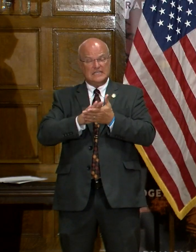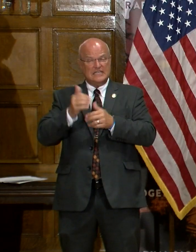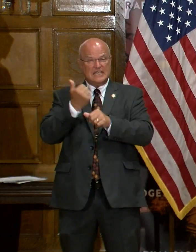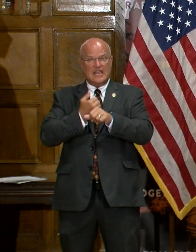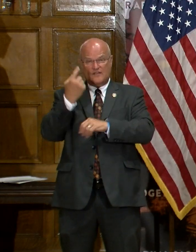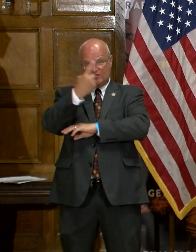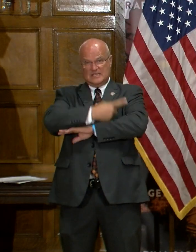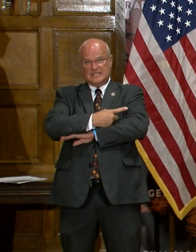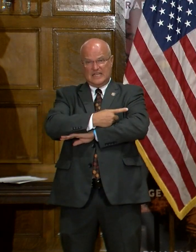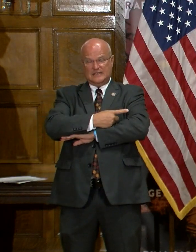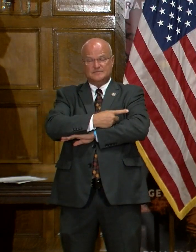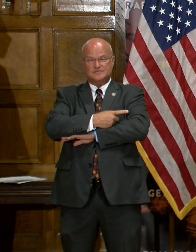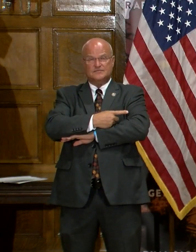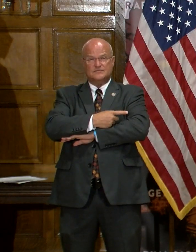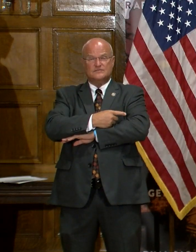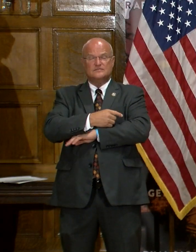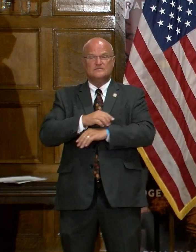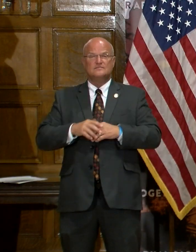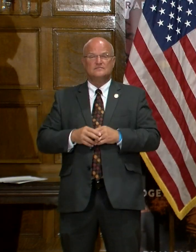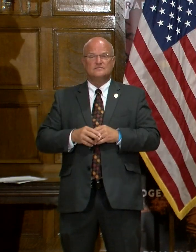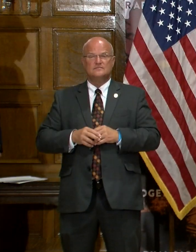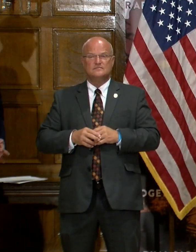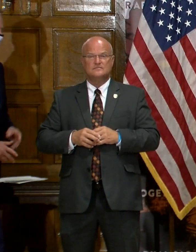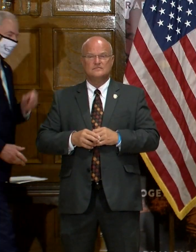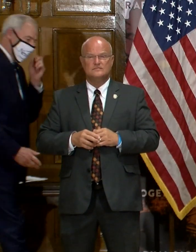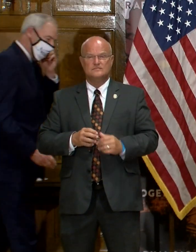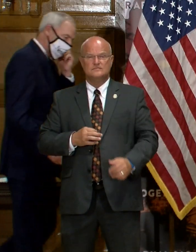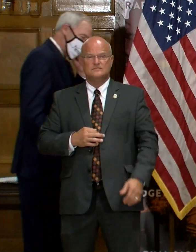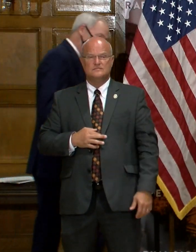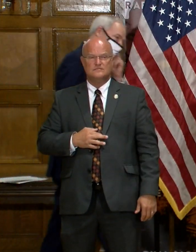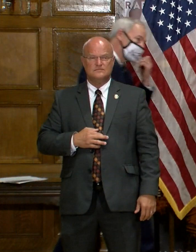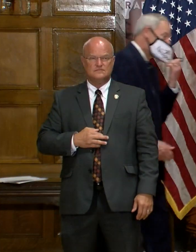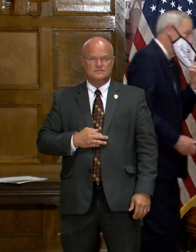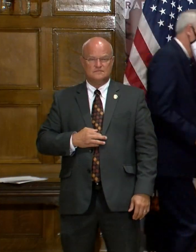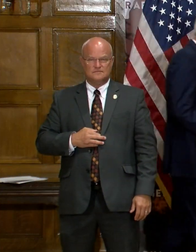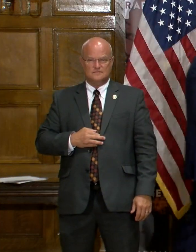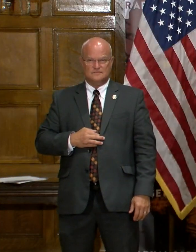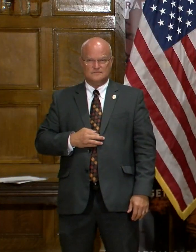the surfaces that are frequently in contact.